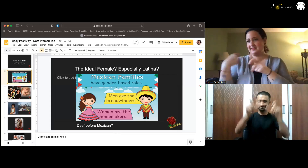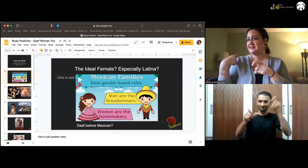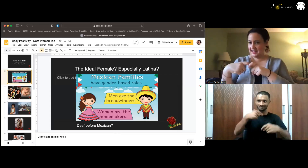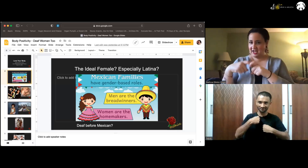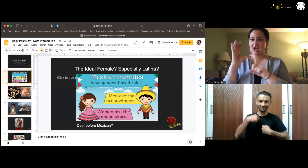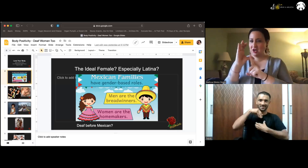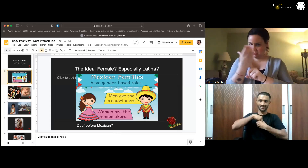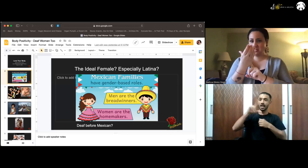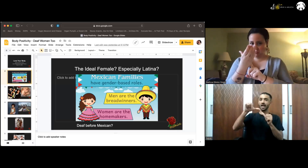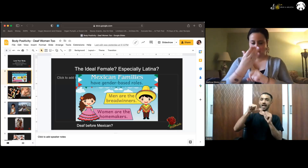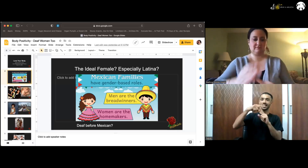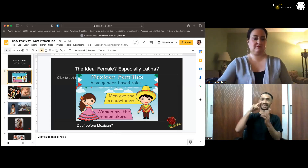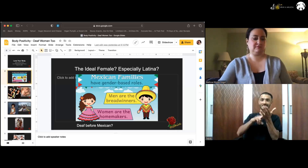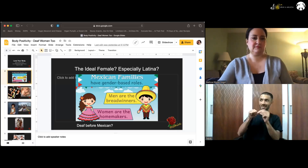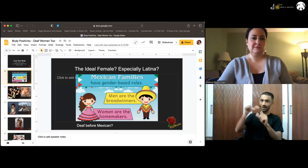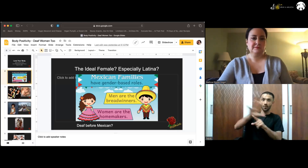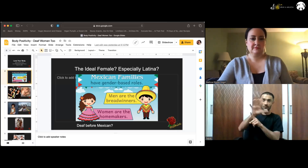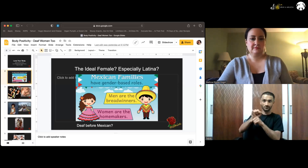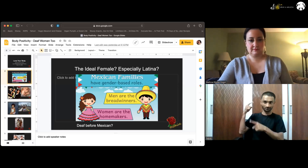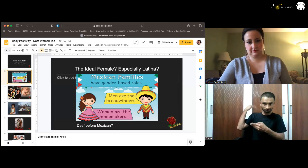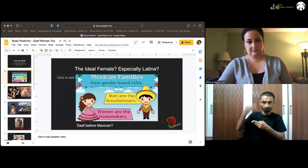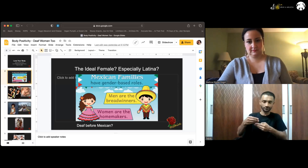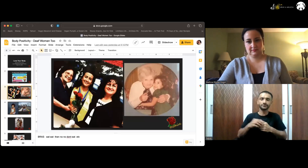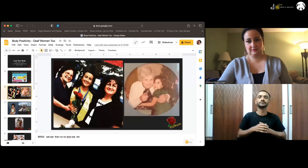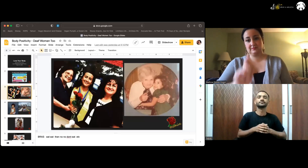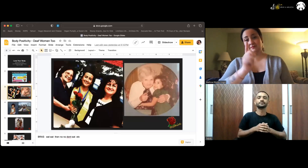No, I guess I will just share my video and